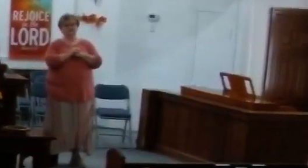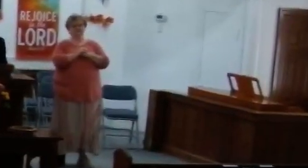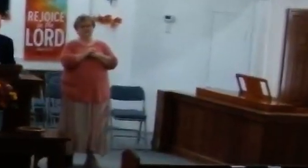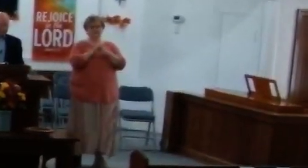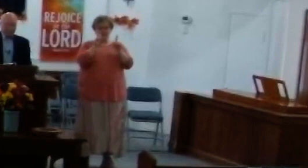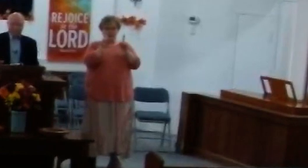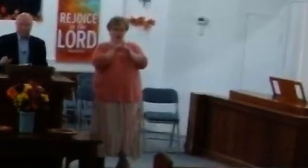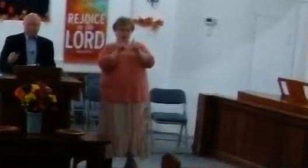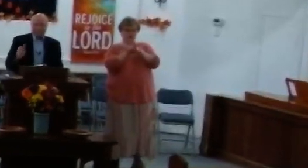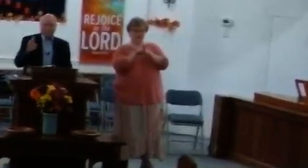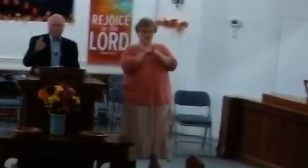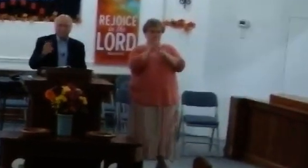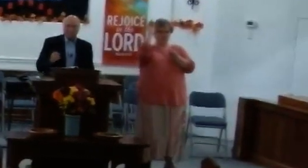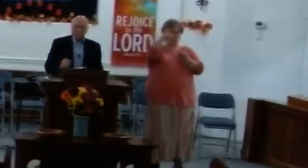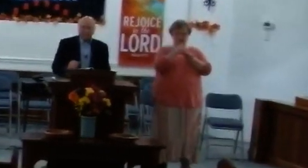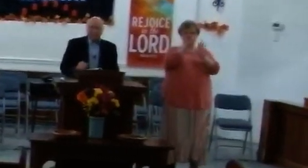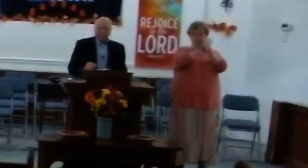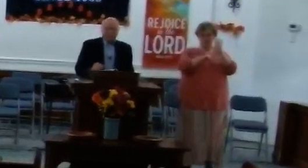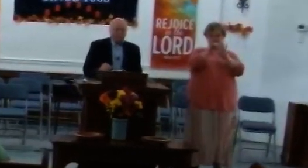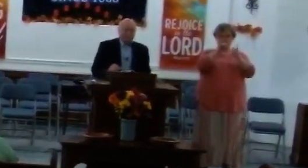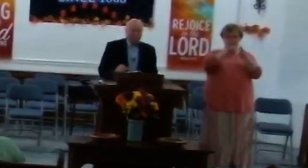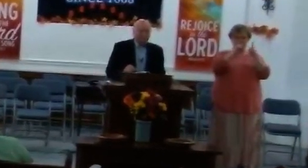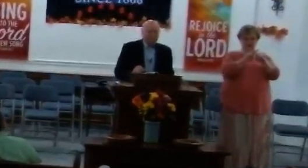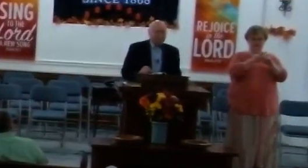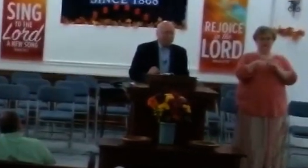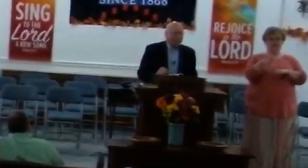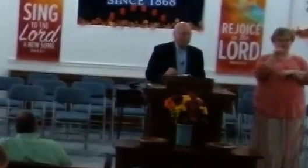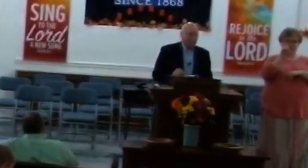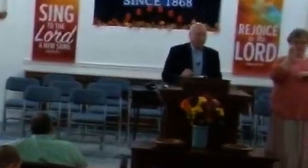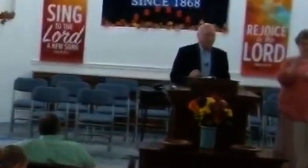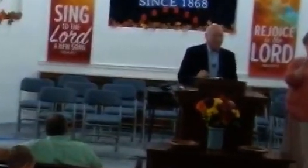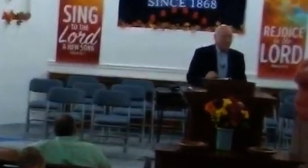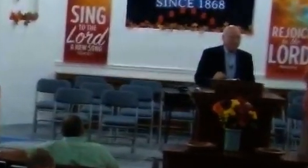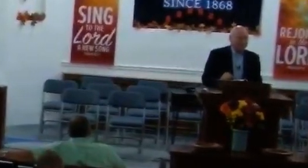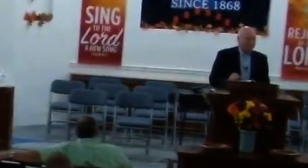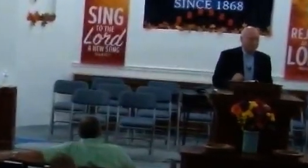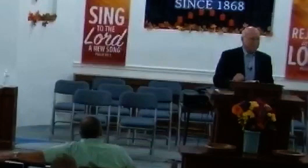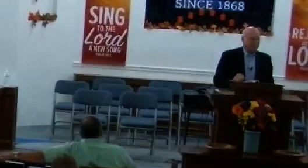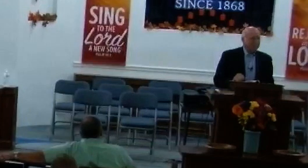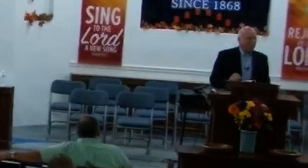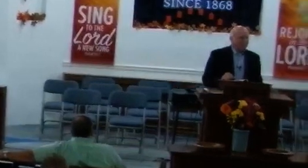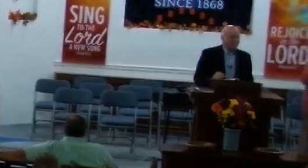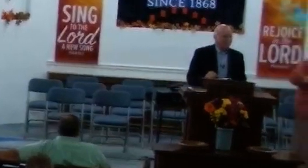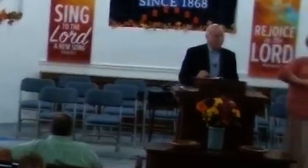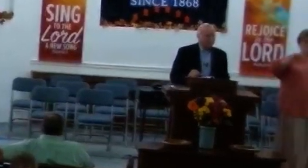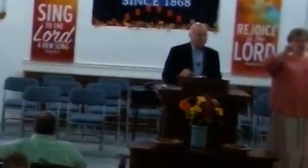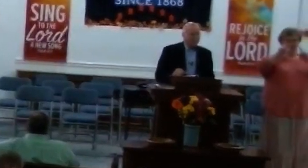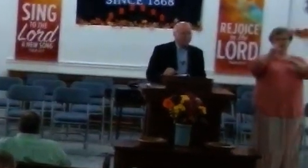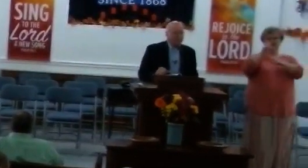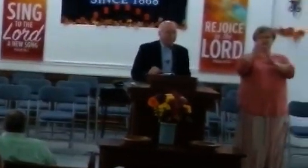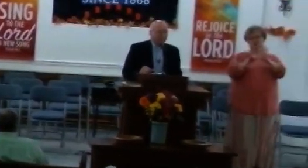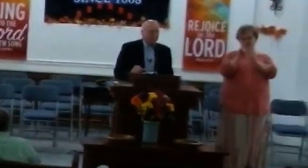our YouTube friends. Tom will, by nightfall tonight, have the service uploaded to